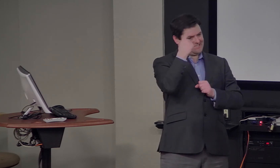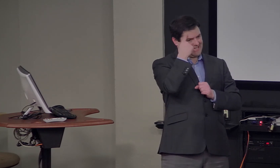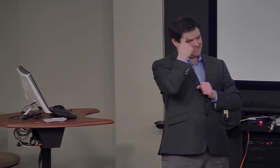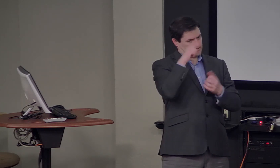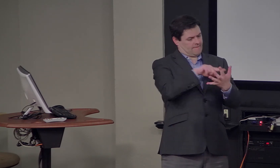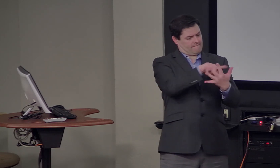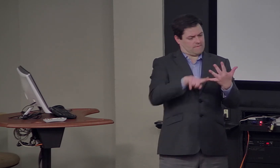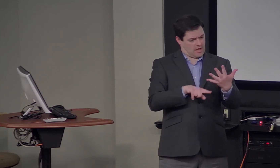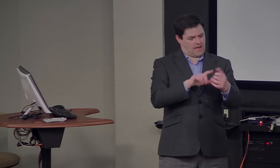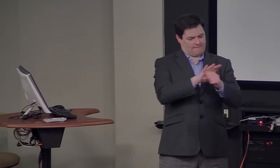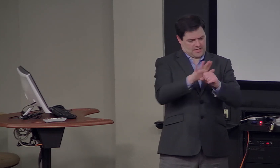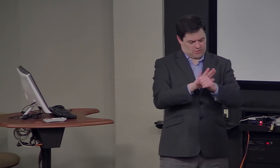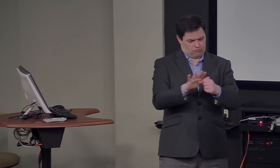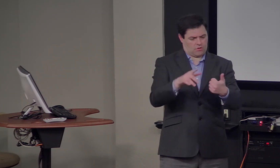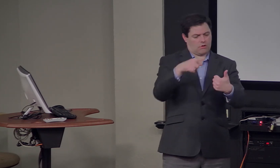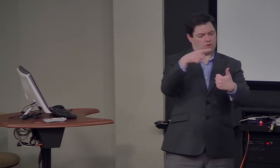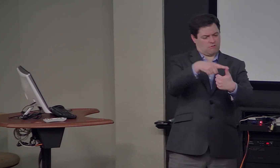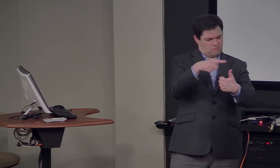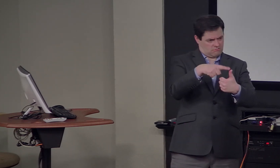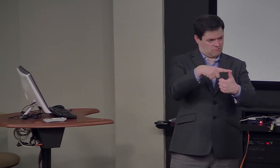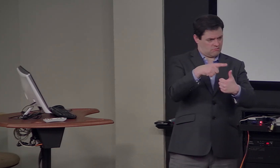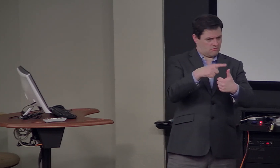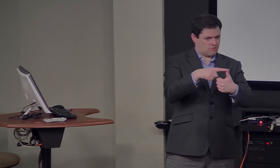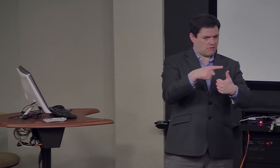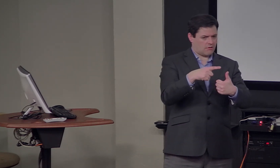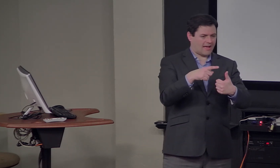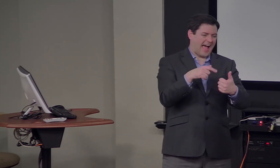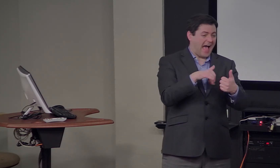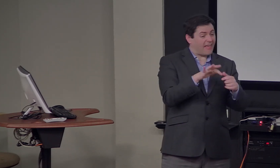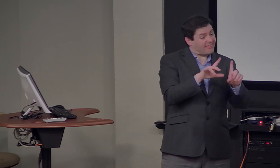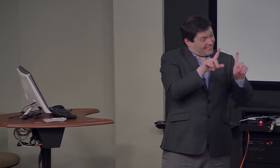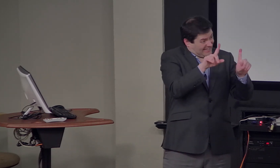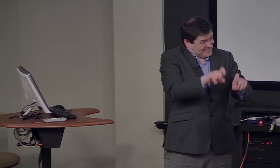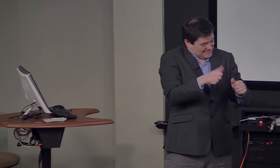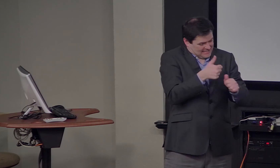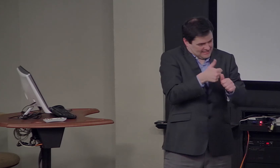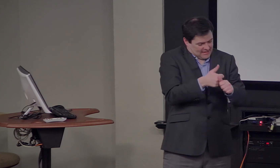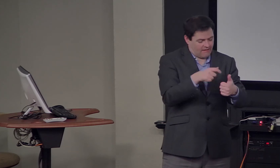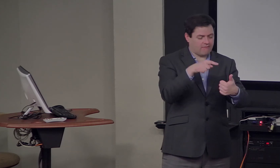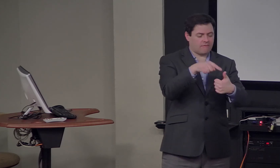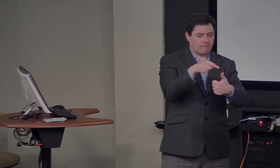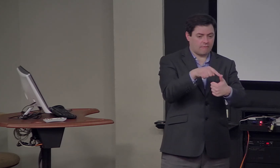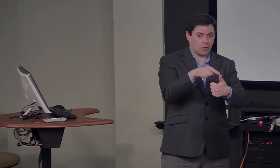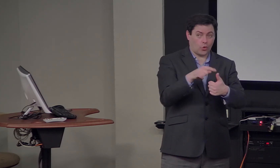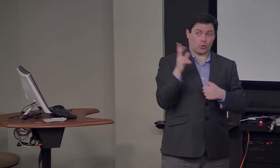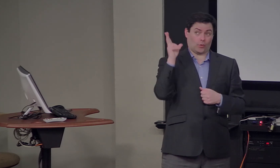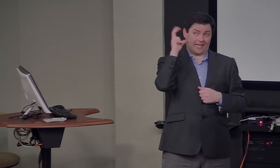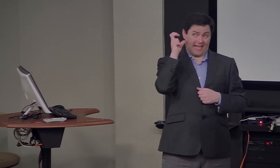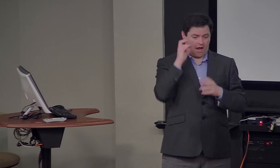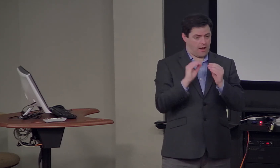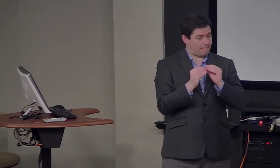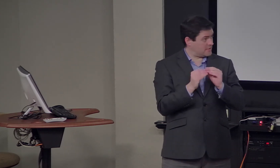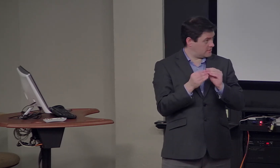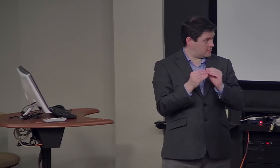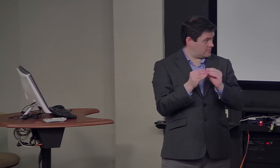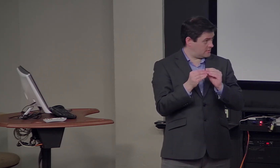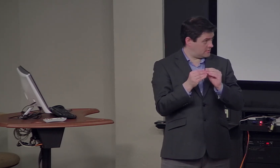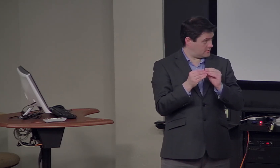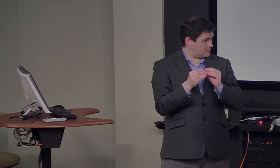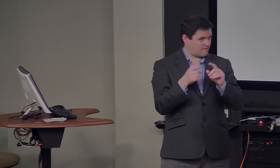You know, it would make sense because of the 5 areas that are part of that test. The actual test has an ability for a